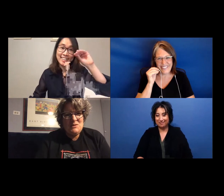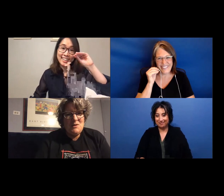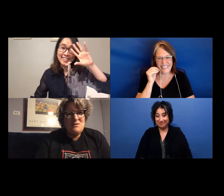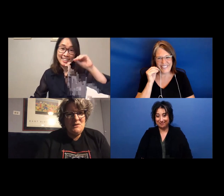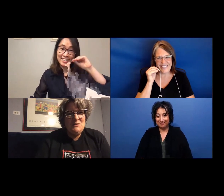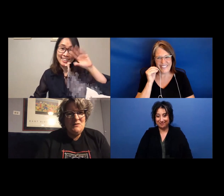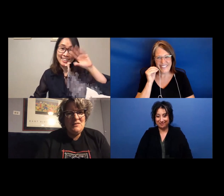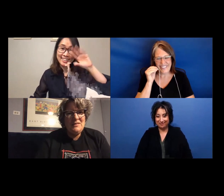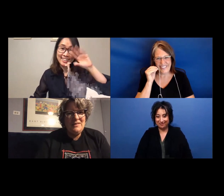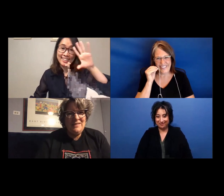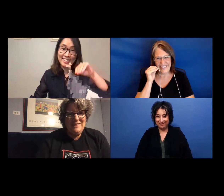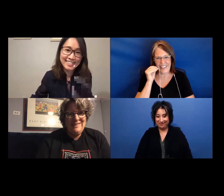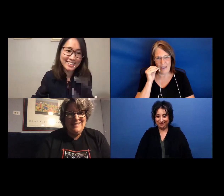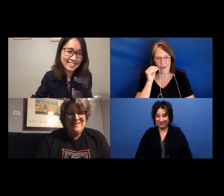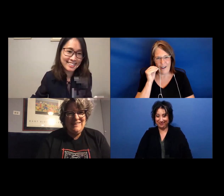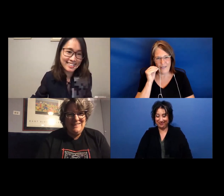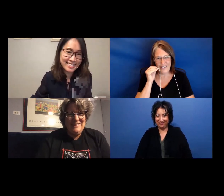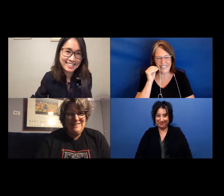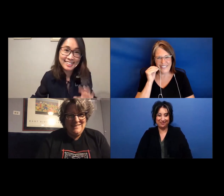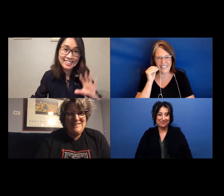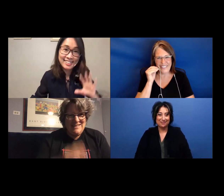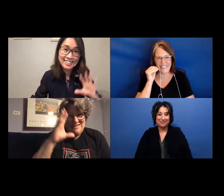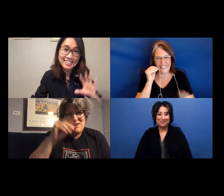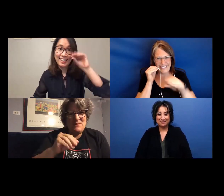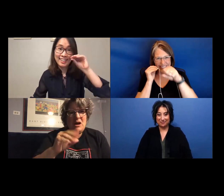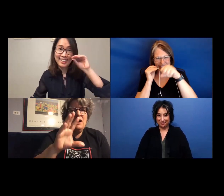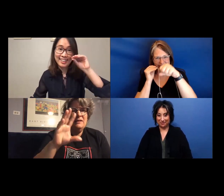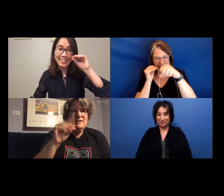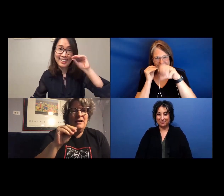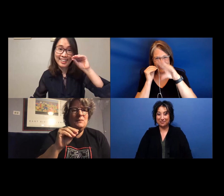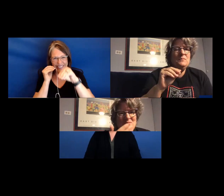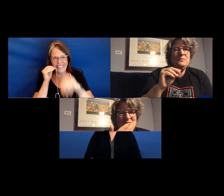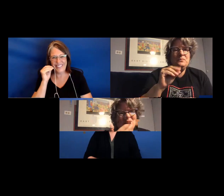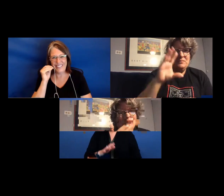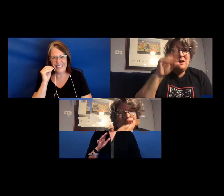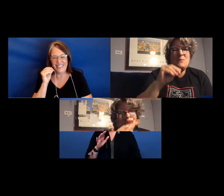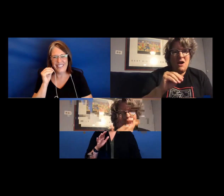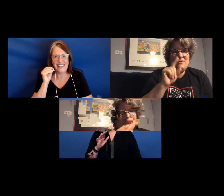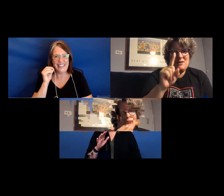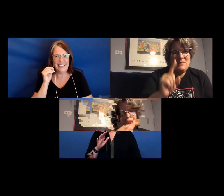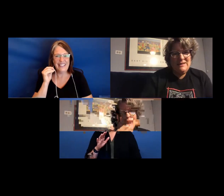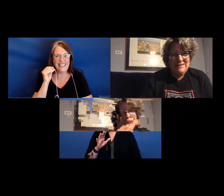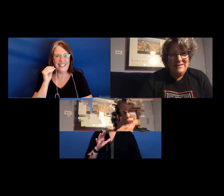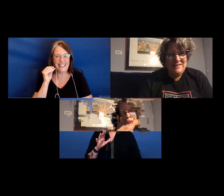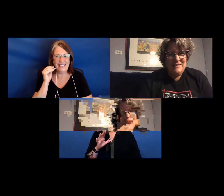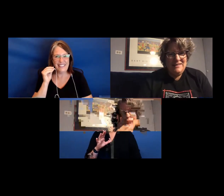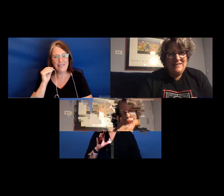That was wonderful. Camera off? Yes, camera off for a